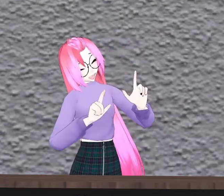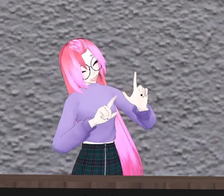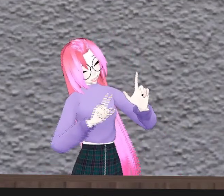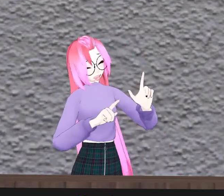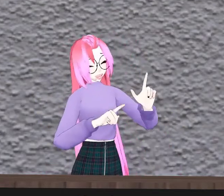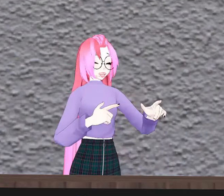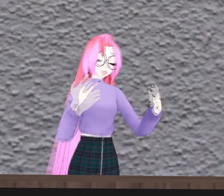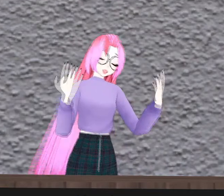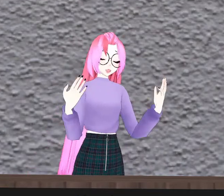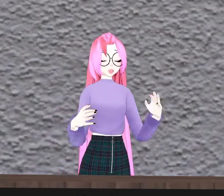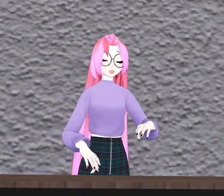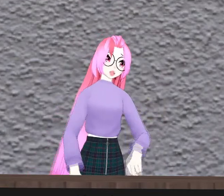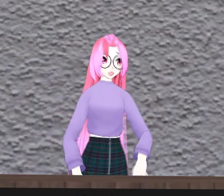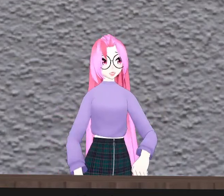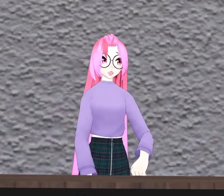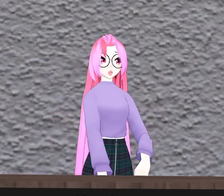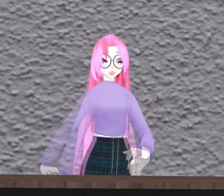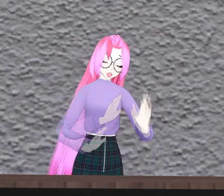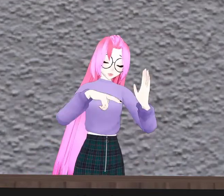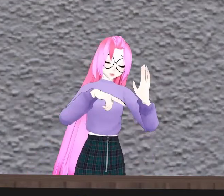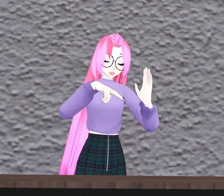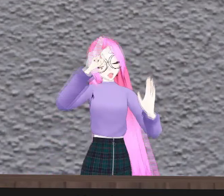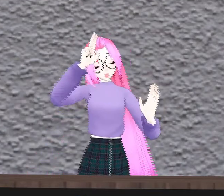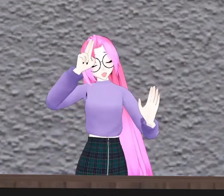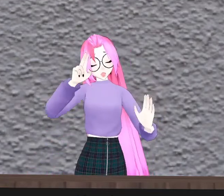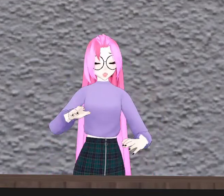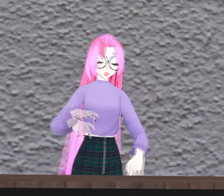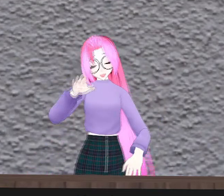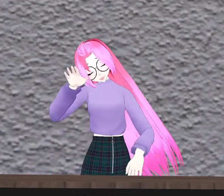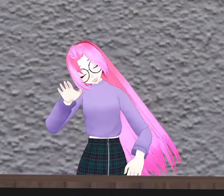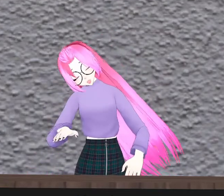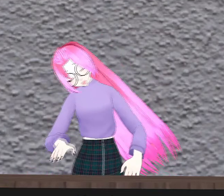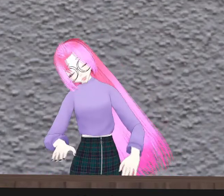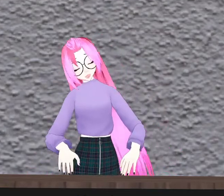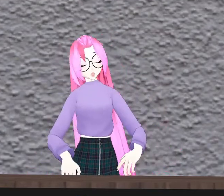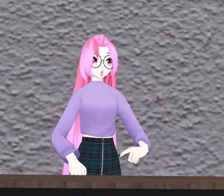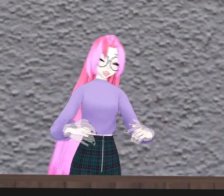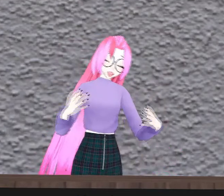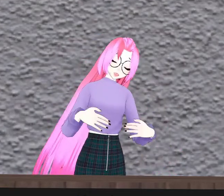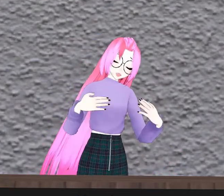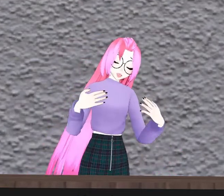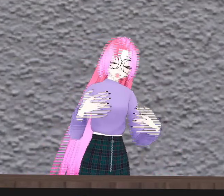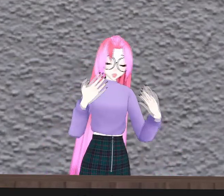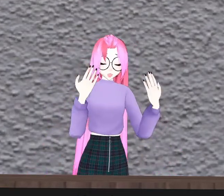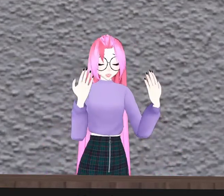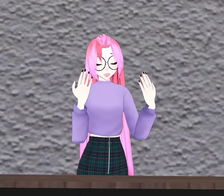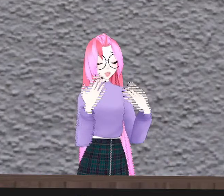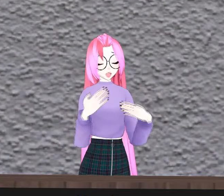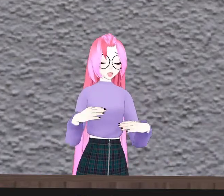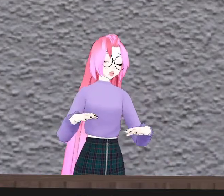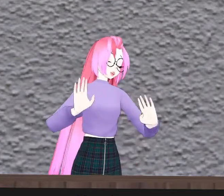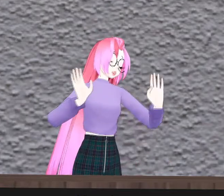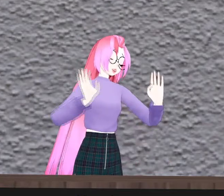first letter and something about it. So, you know, tall or short or happy or sad. Oh, that's just